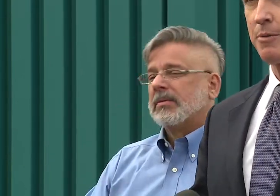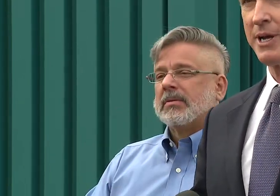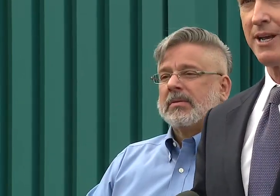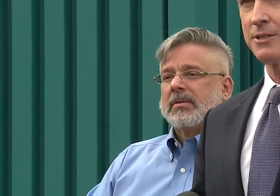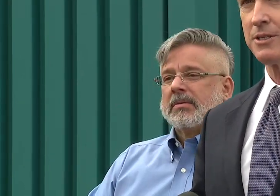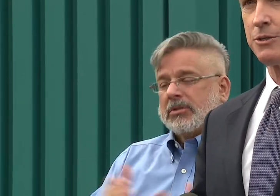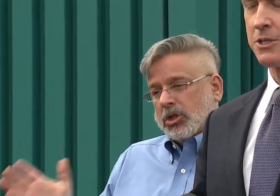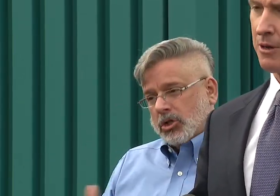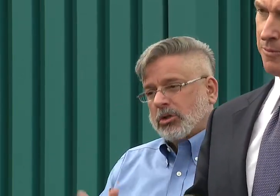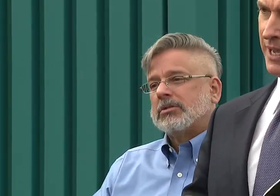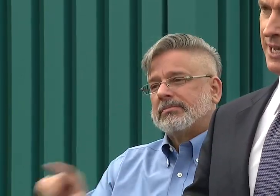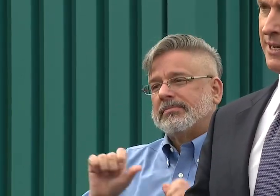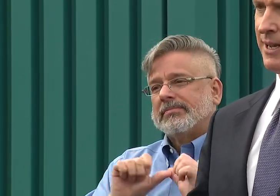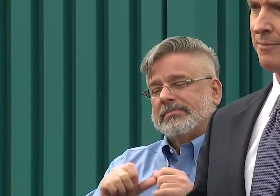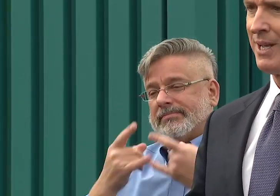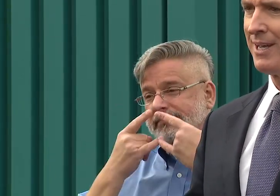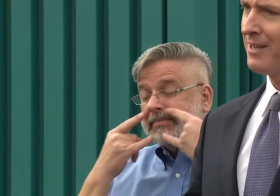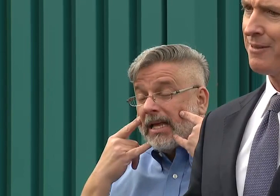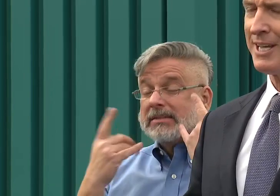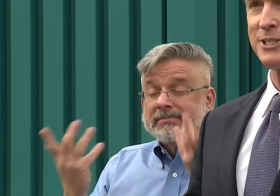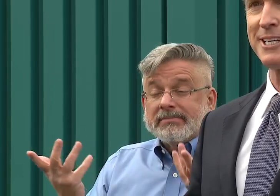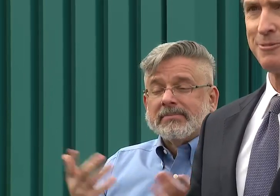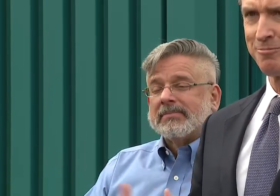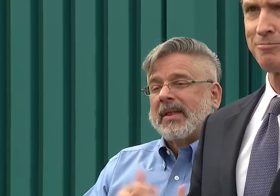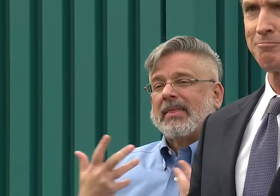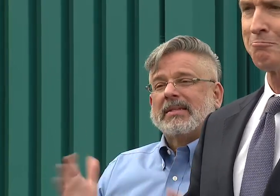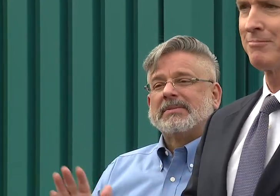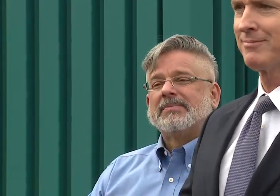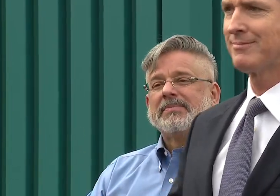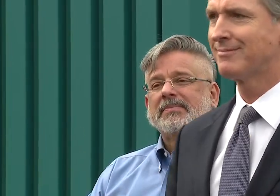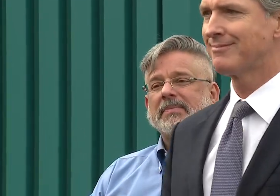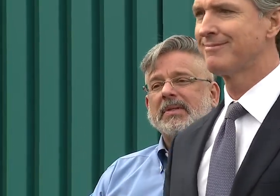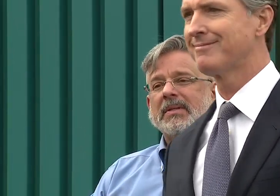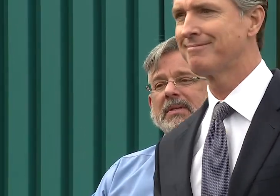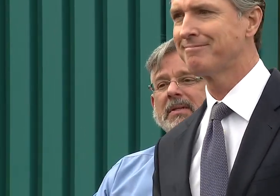encourage everybody else to do so, and that's it.